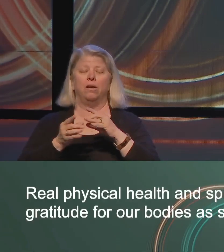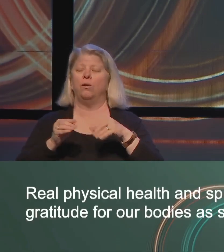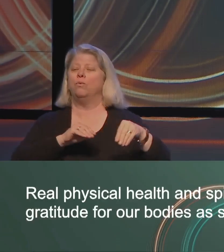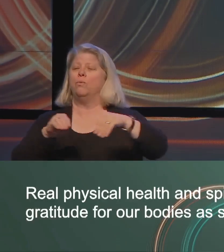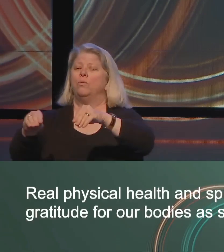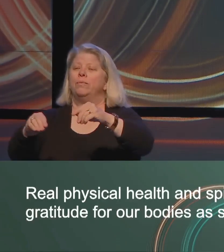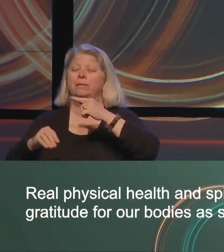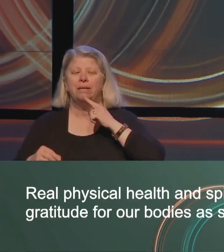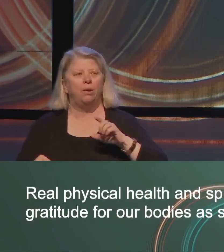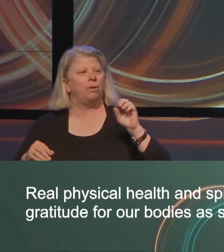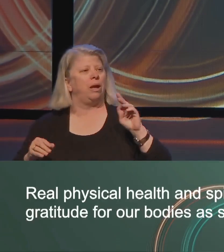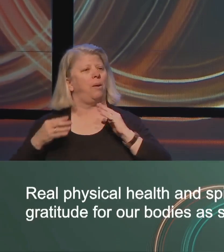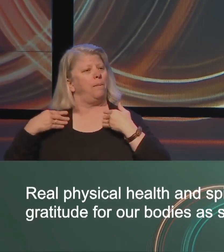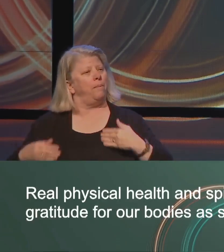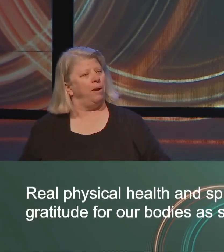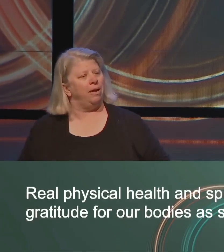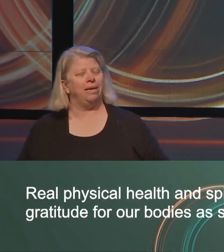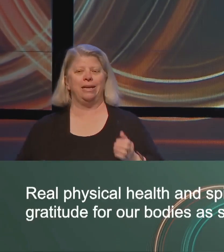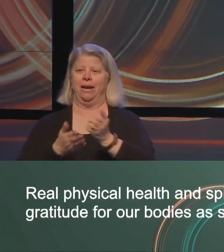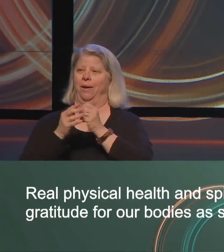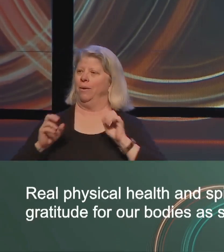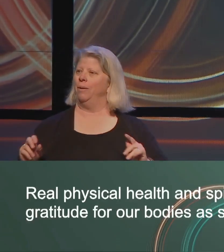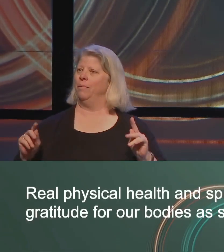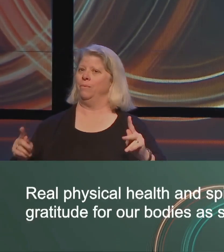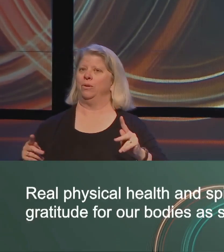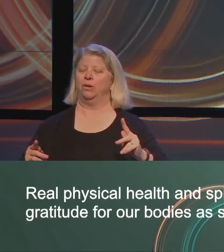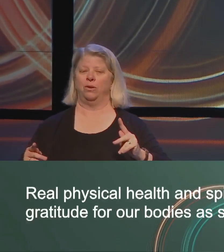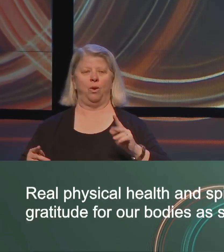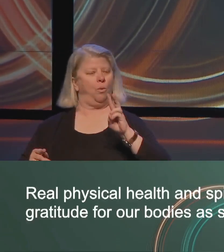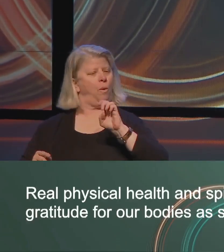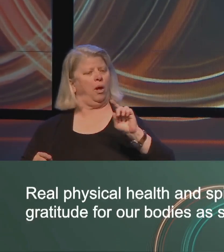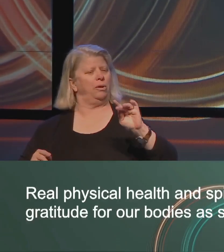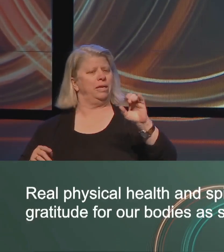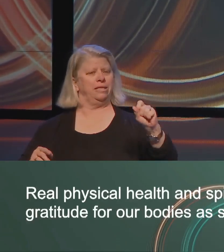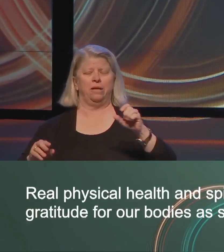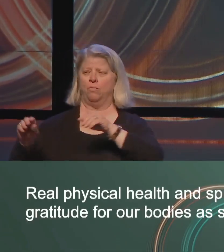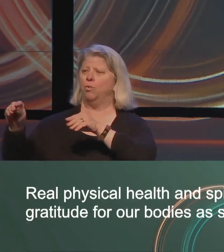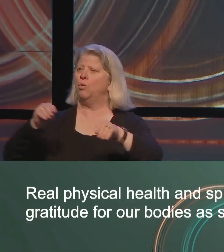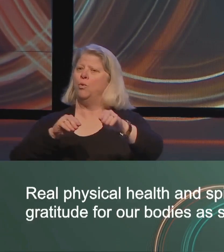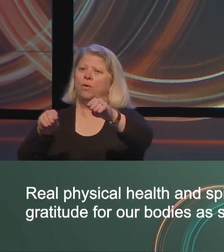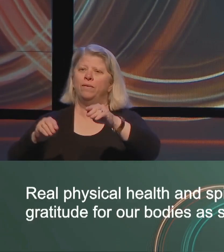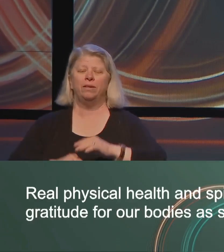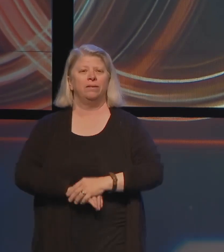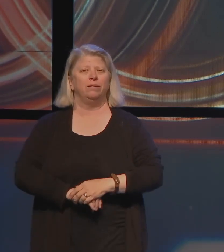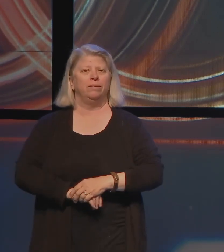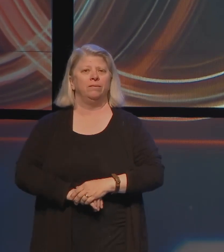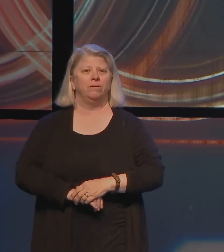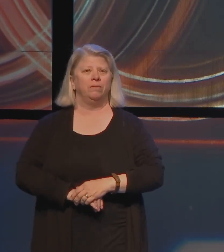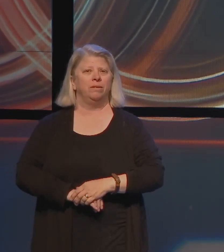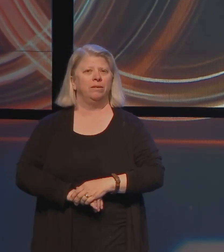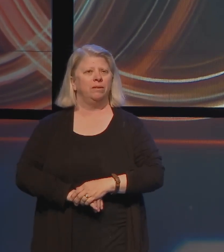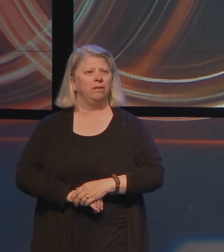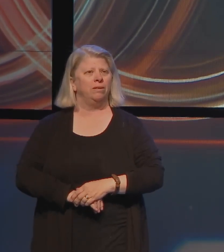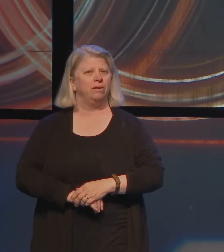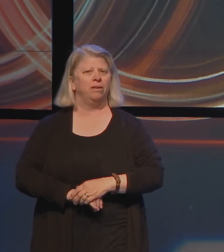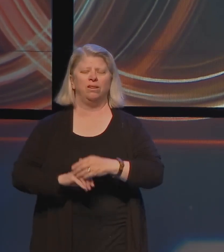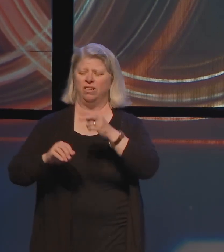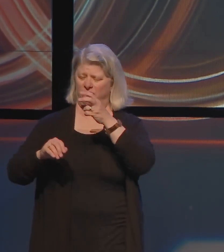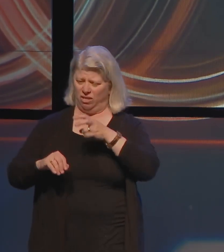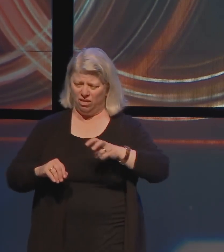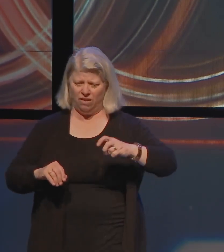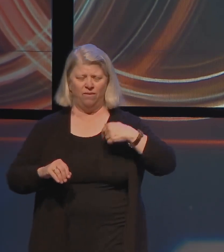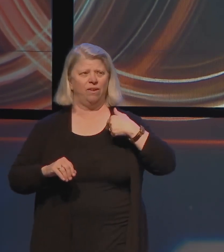can go, okay, our bodies are an opportunity for wellness, moving them. And it shifts